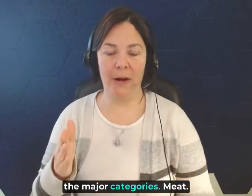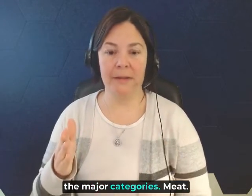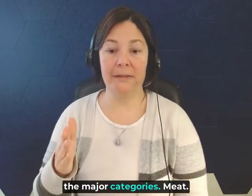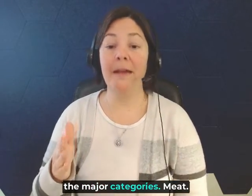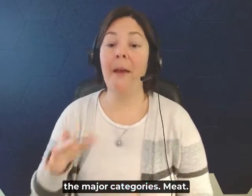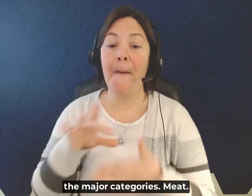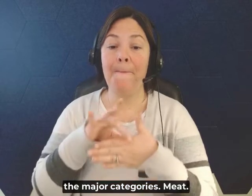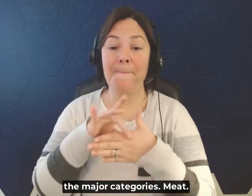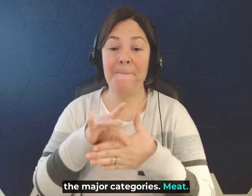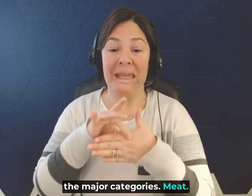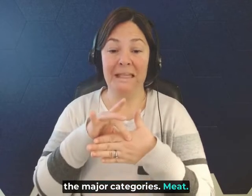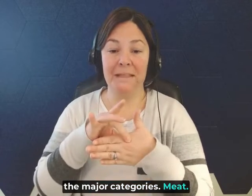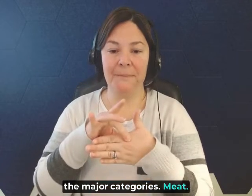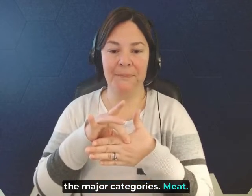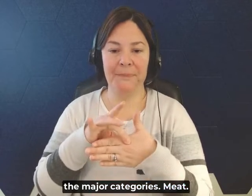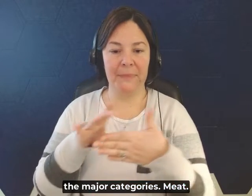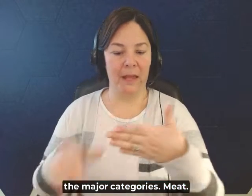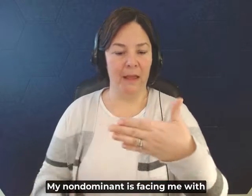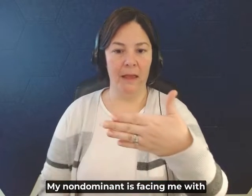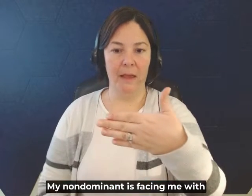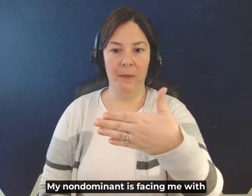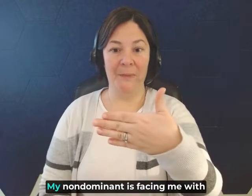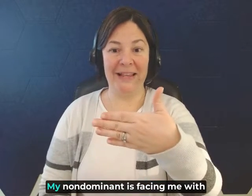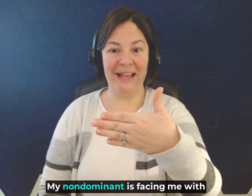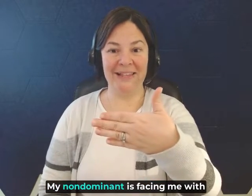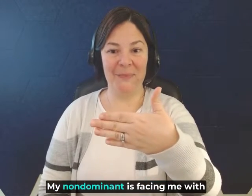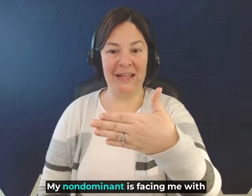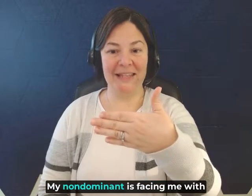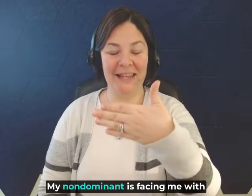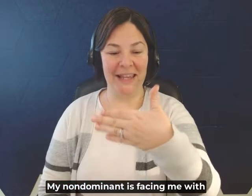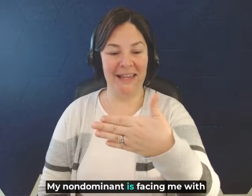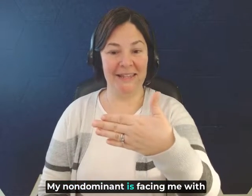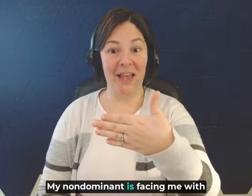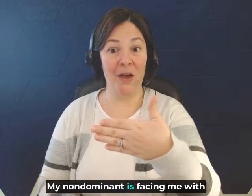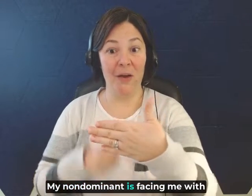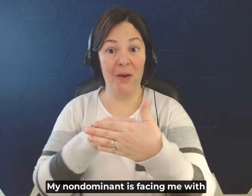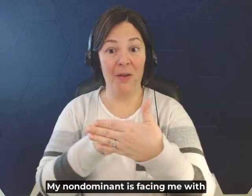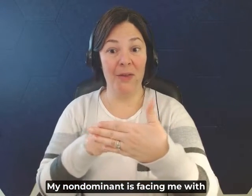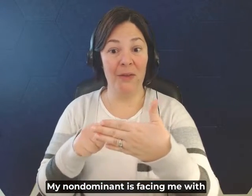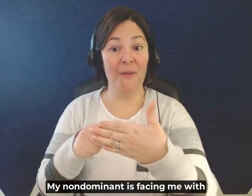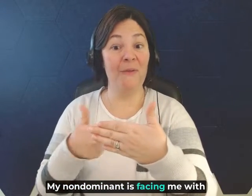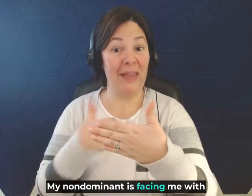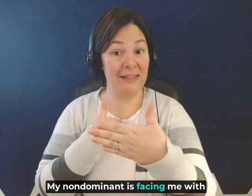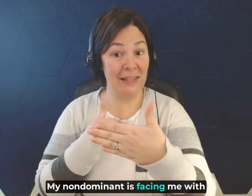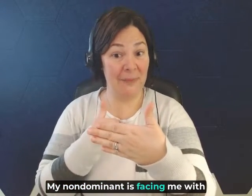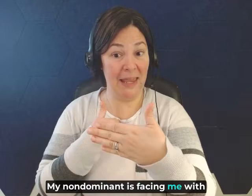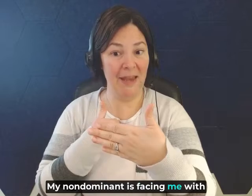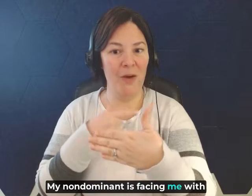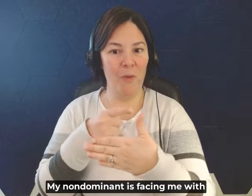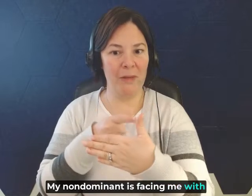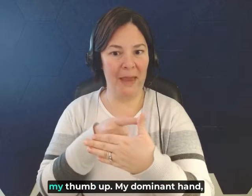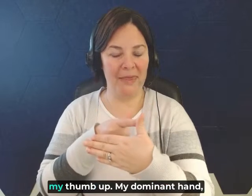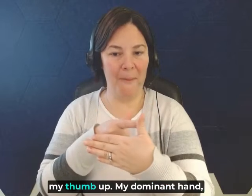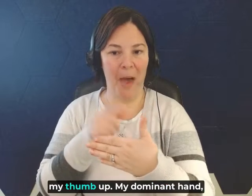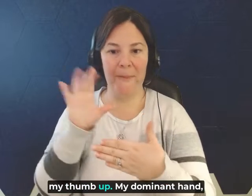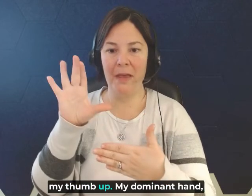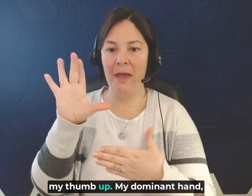categories. Meat. My non-dominant is facing me with my thumb up.